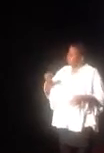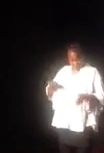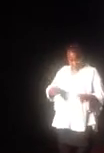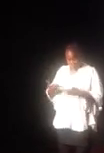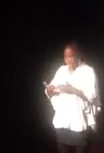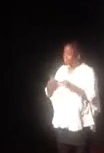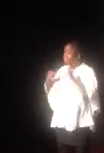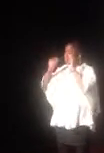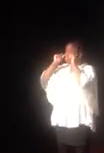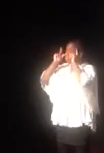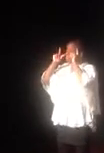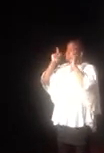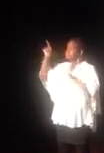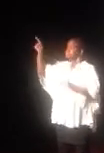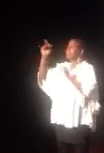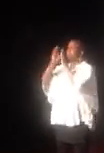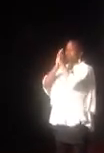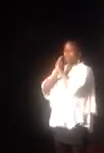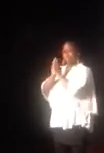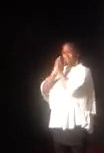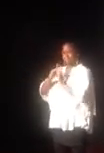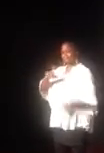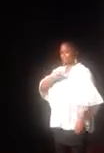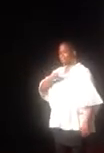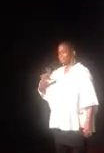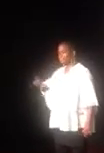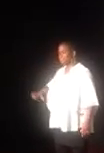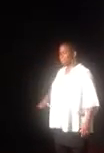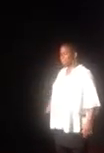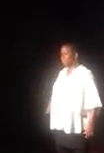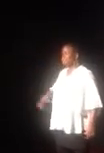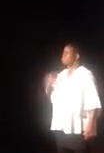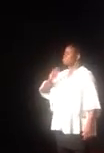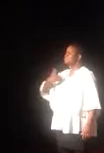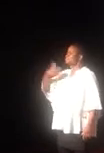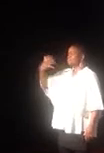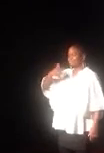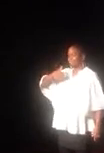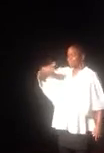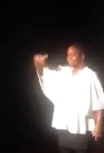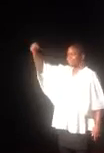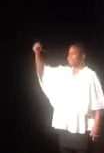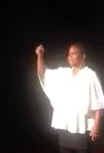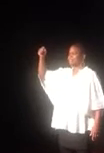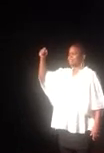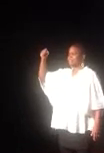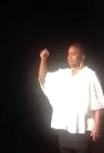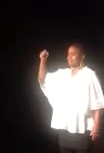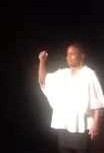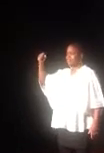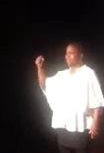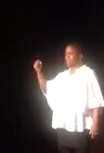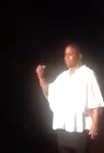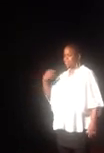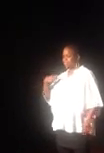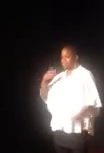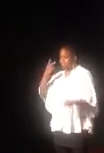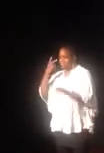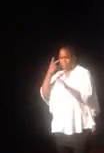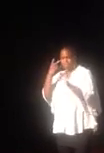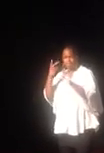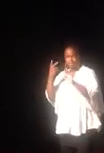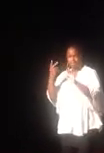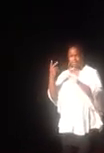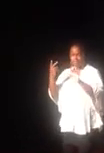before I wake, I pray the Lord my soul to take. A whisper in